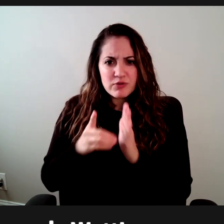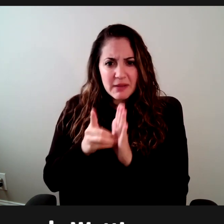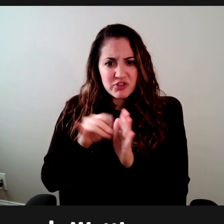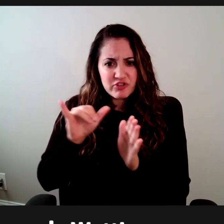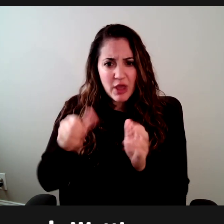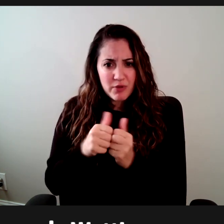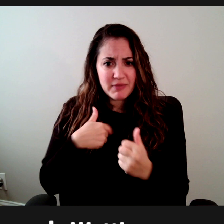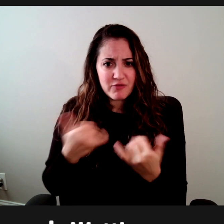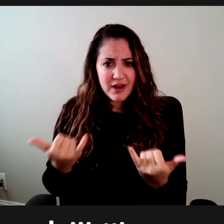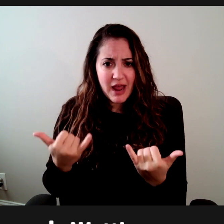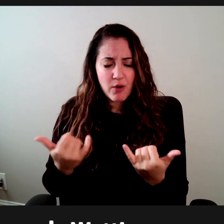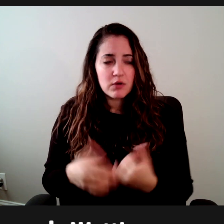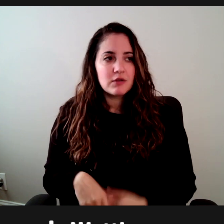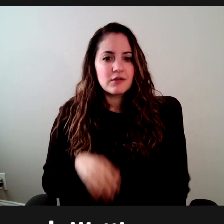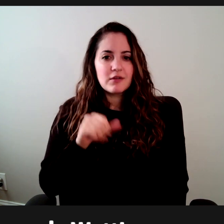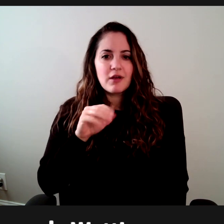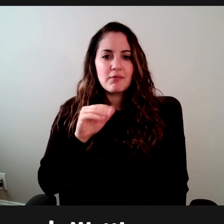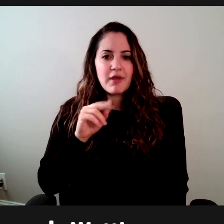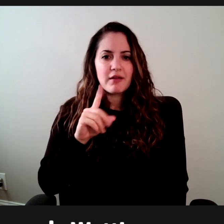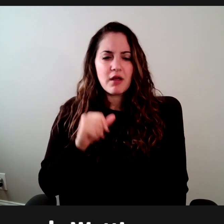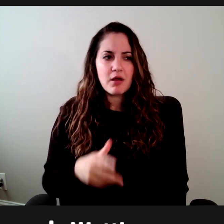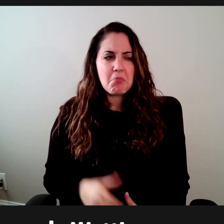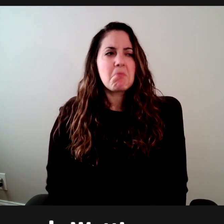do that right now with me?